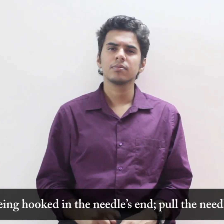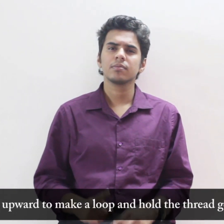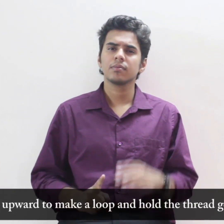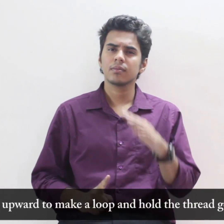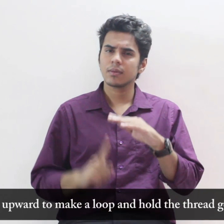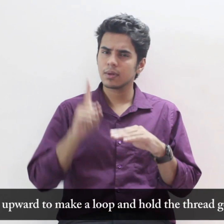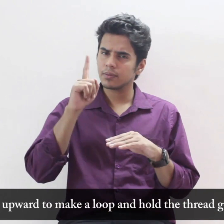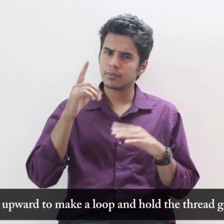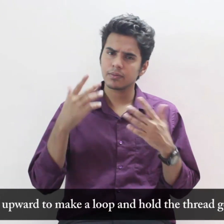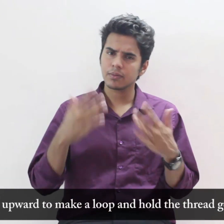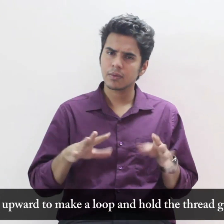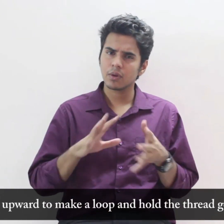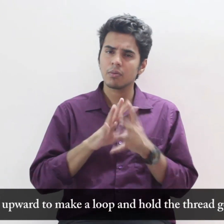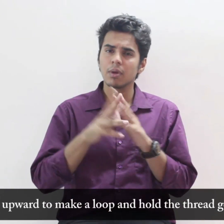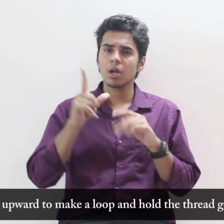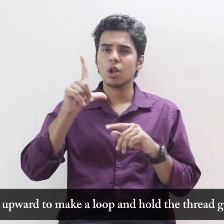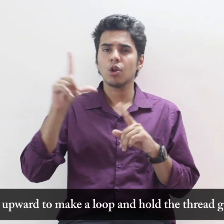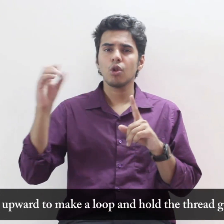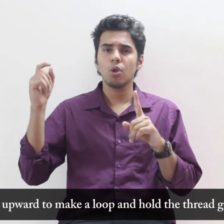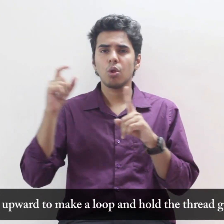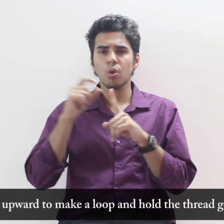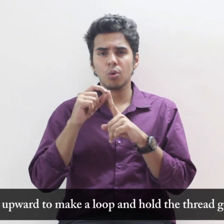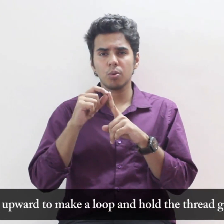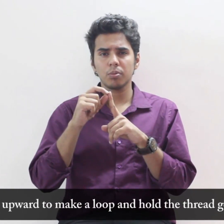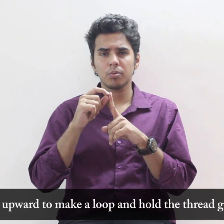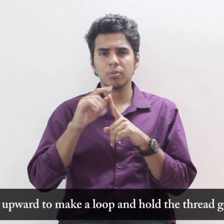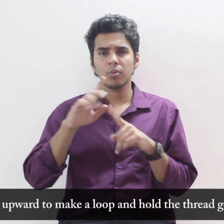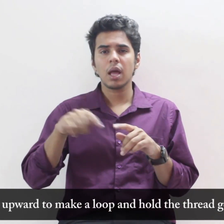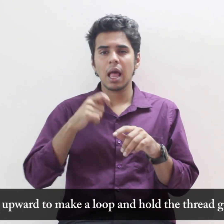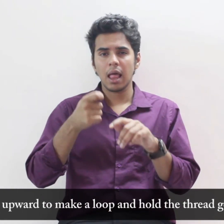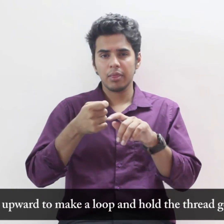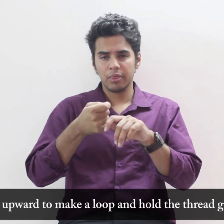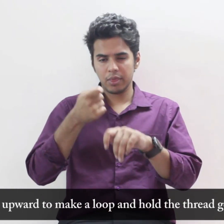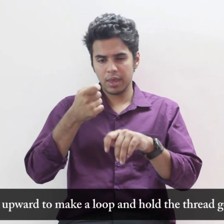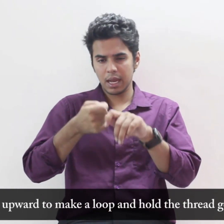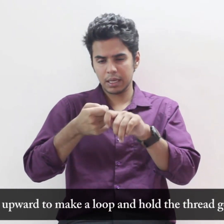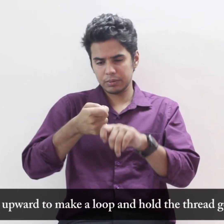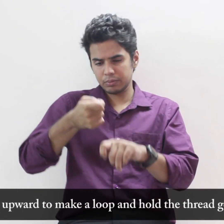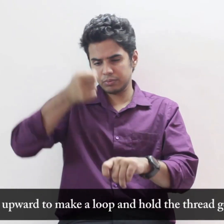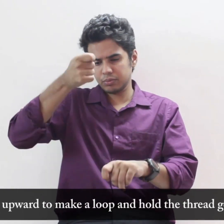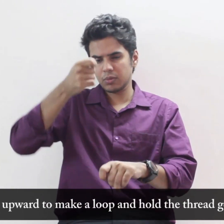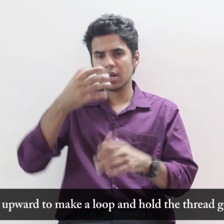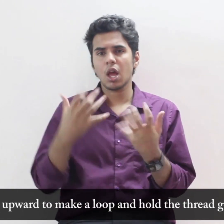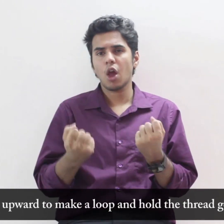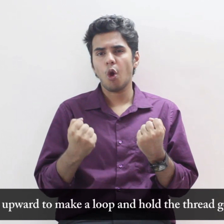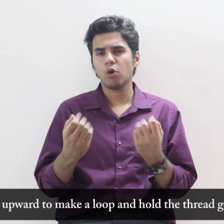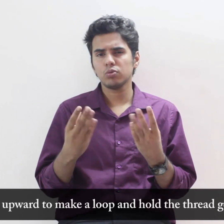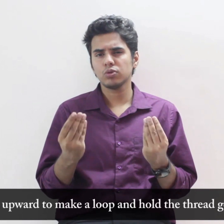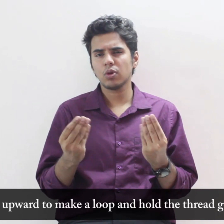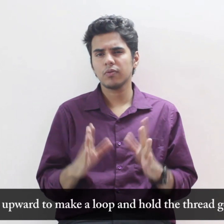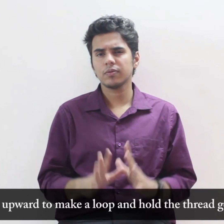Pull the needle upward to make a loop and hold the thread gently underneath.